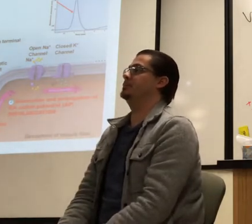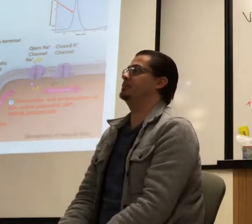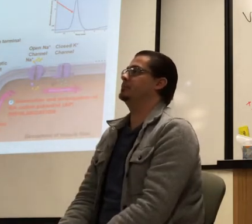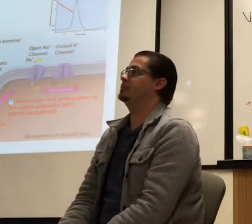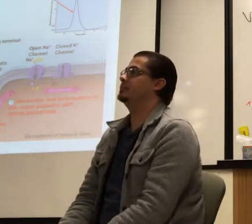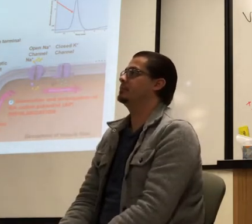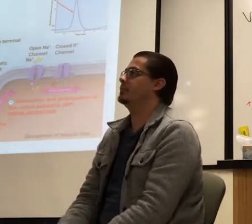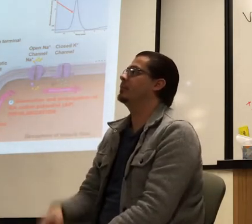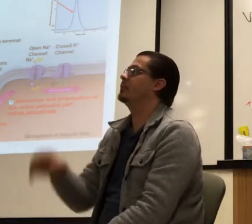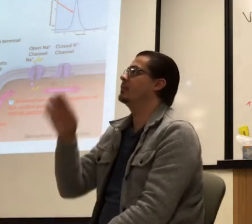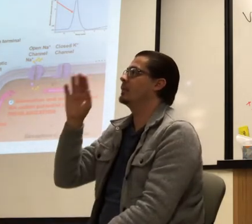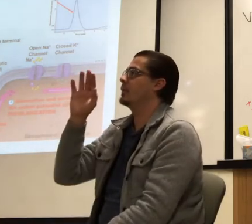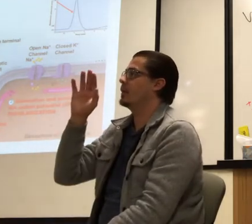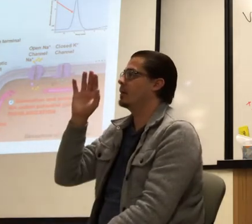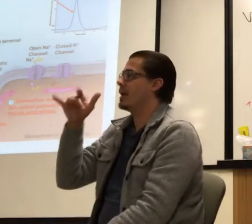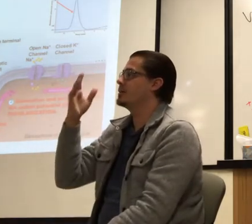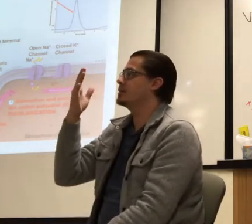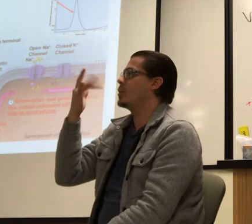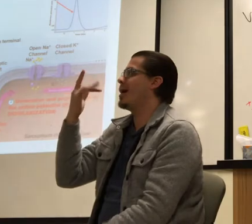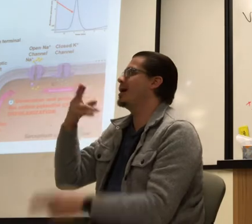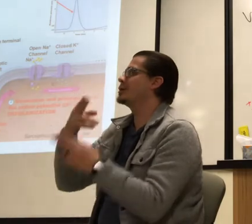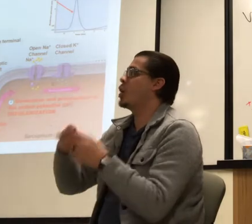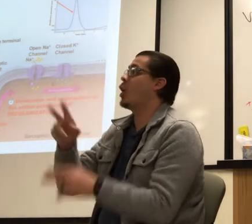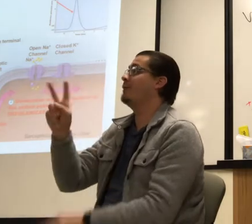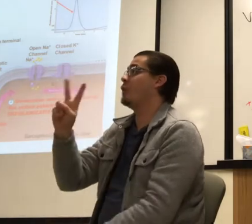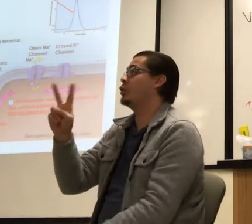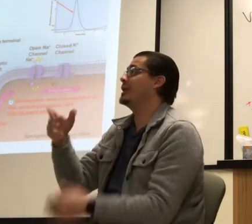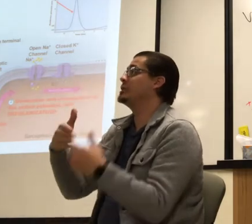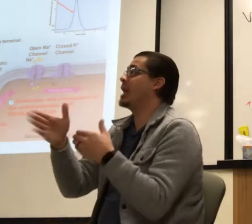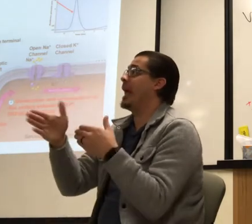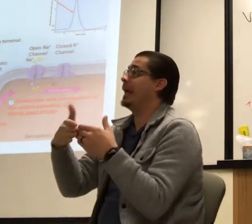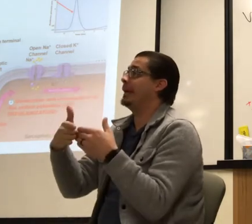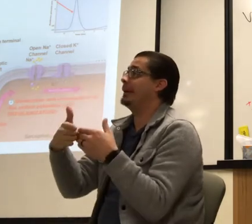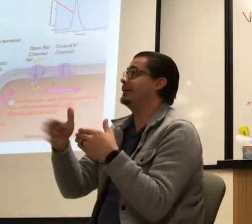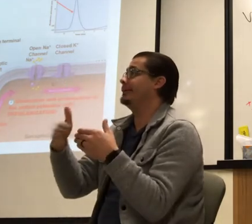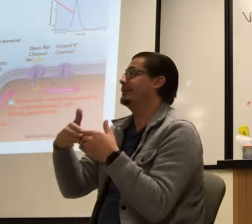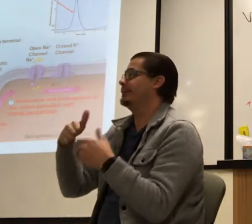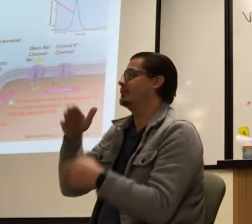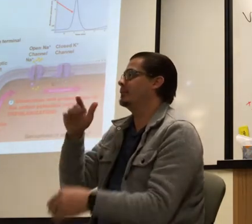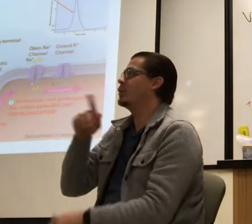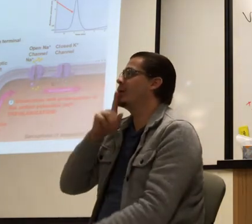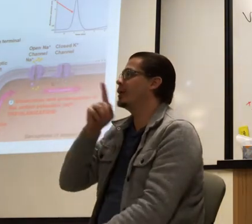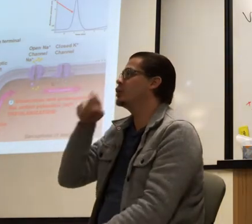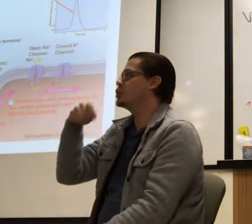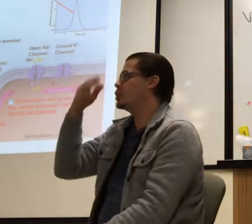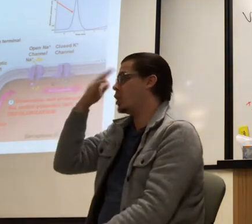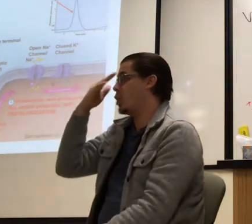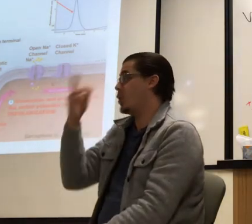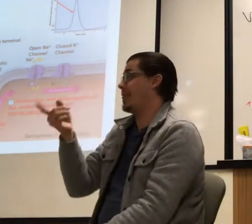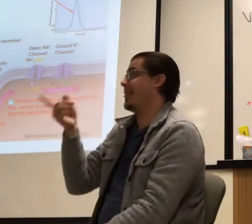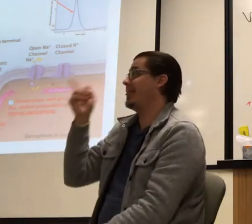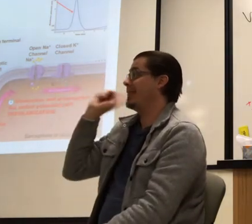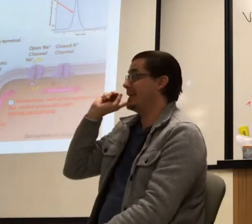So that's why they're voltage gated. And so basically what you should know is that